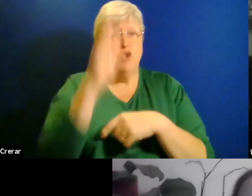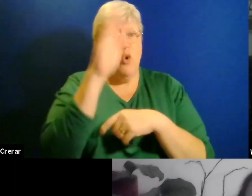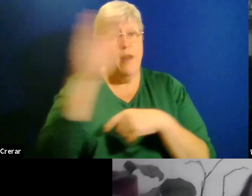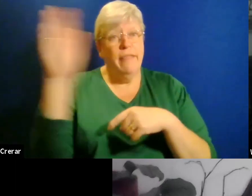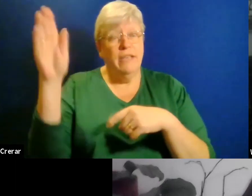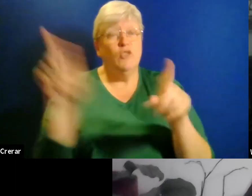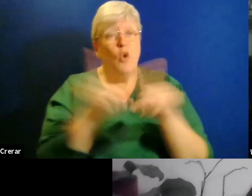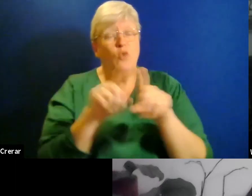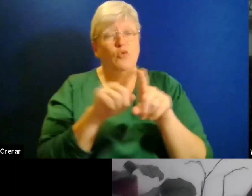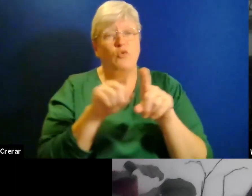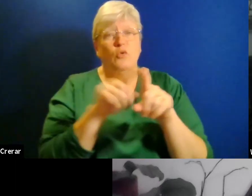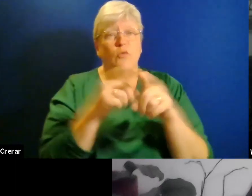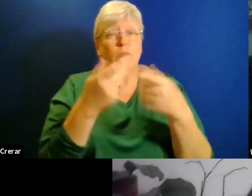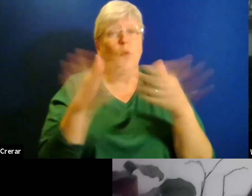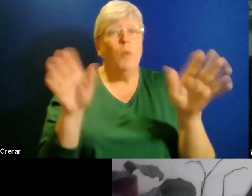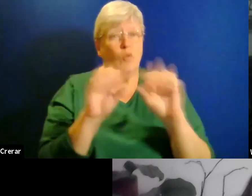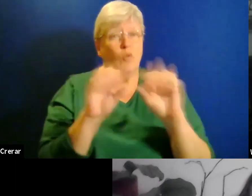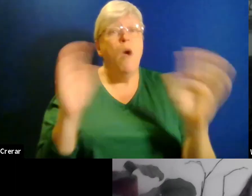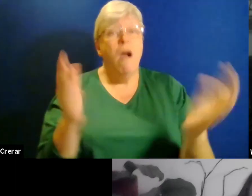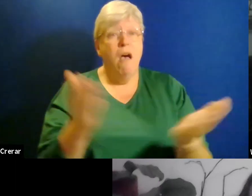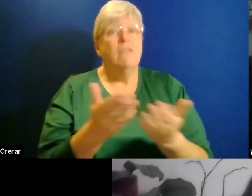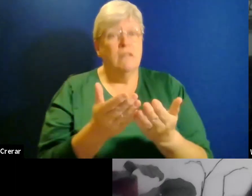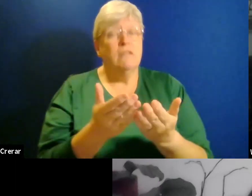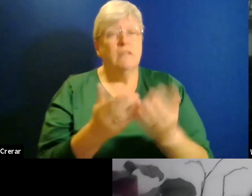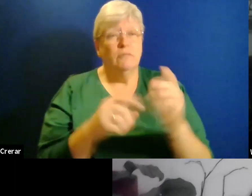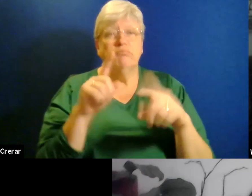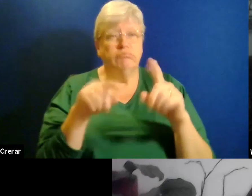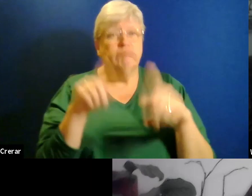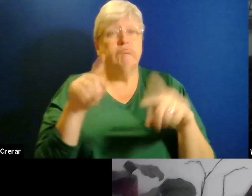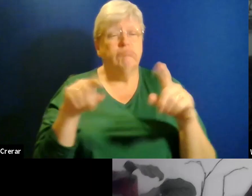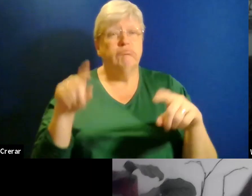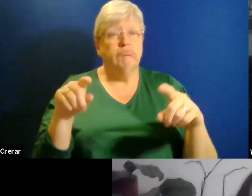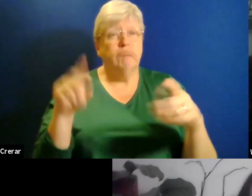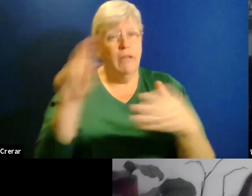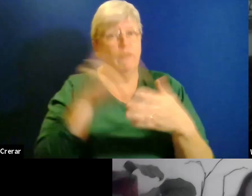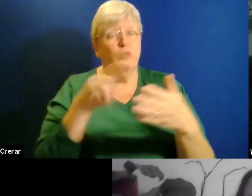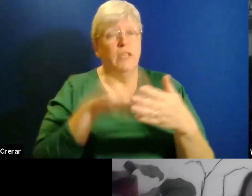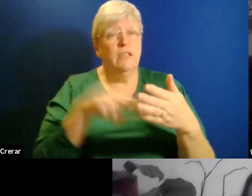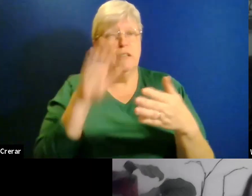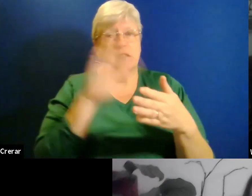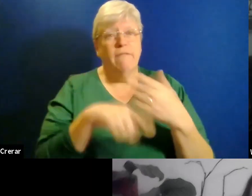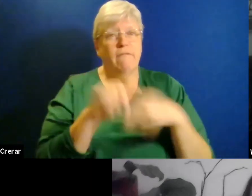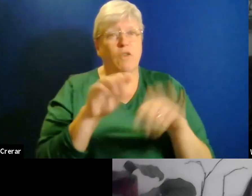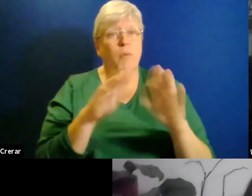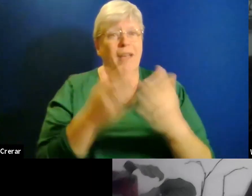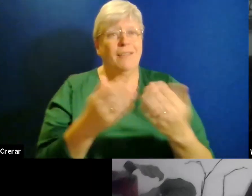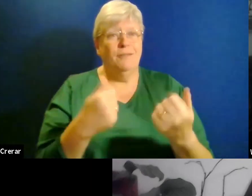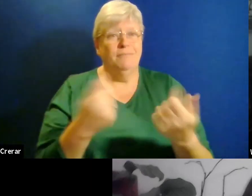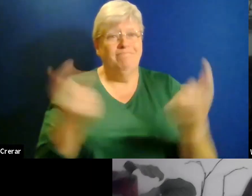also in the wider world. So we've got some readers from our catalogue for you tonight.